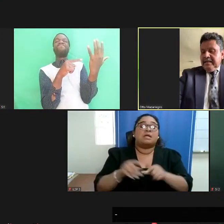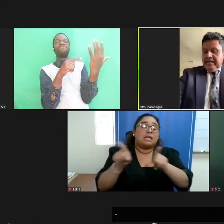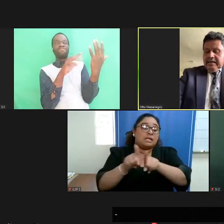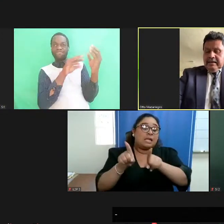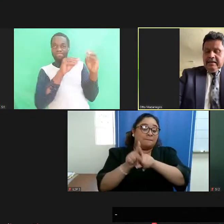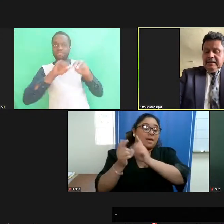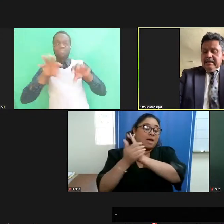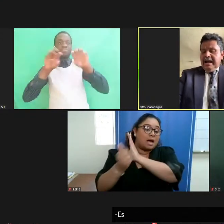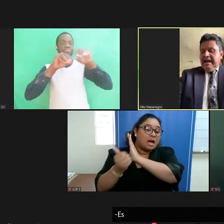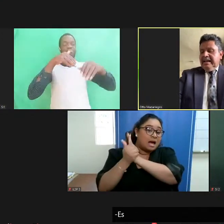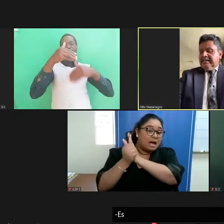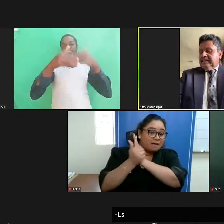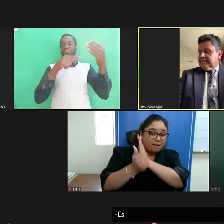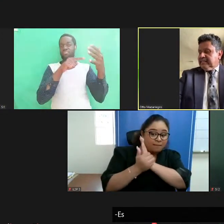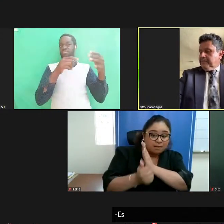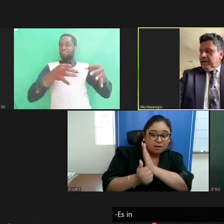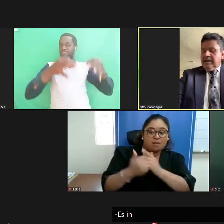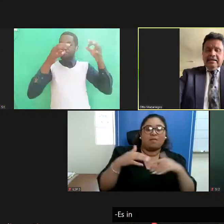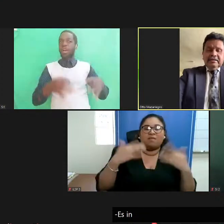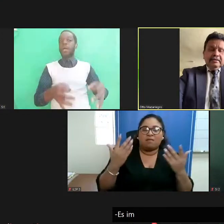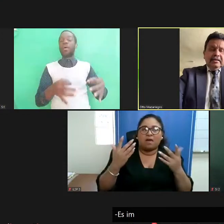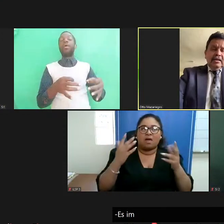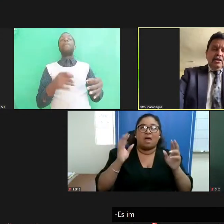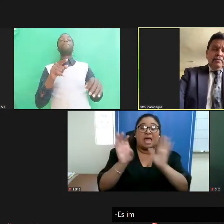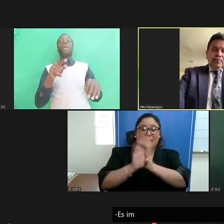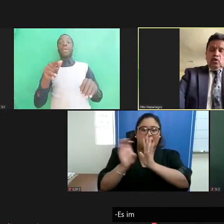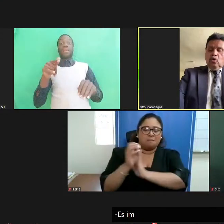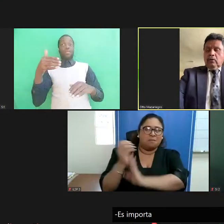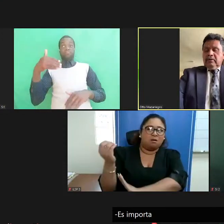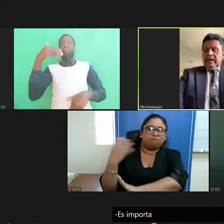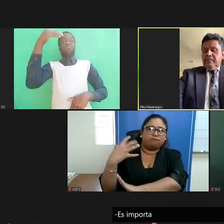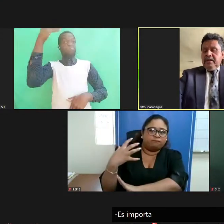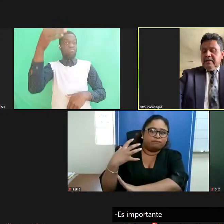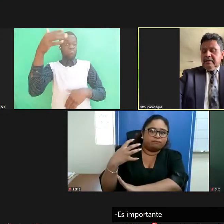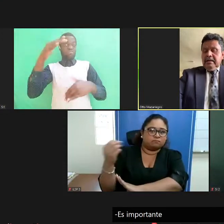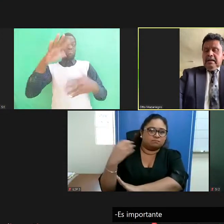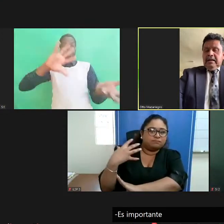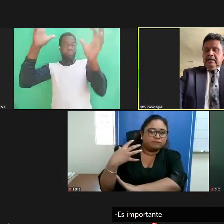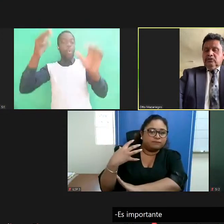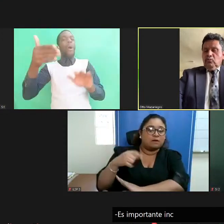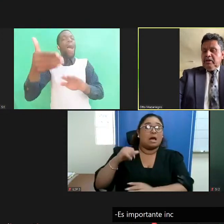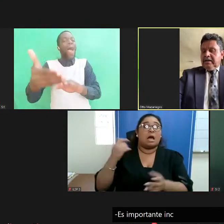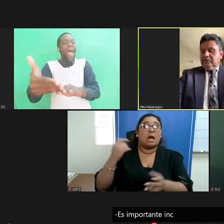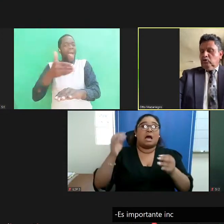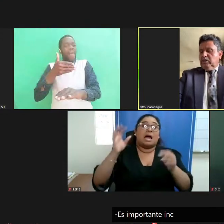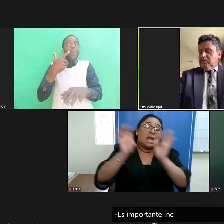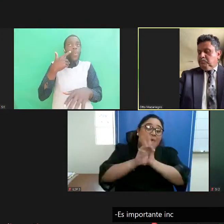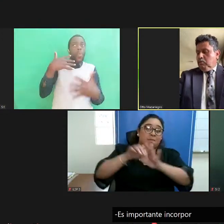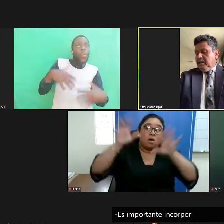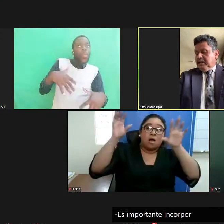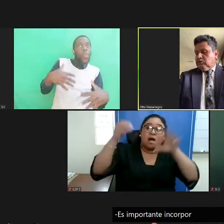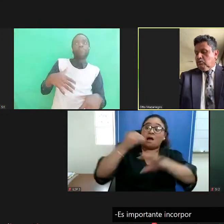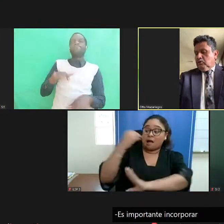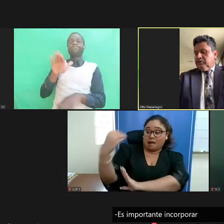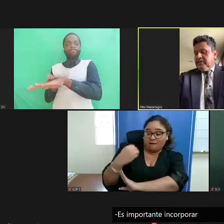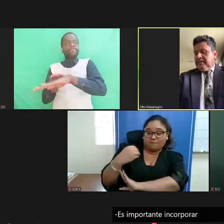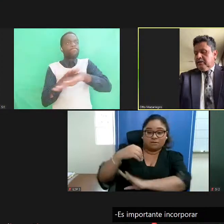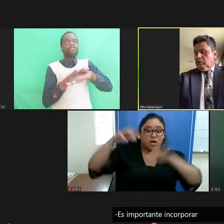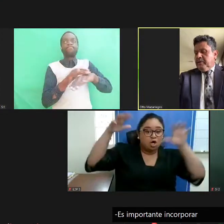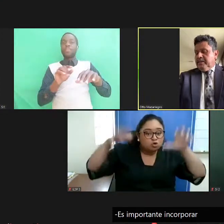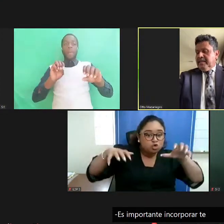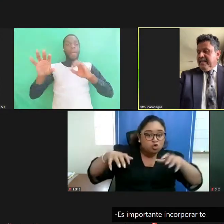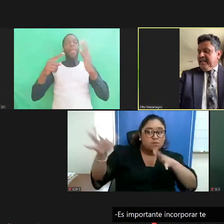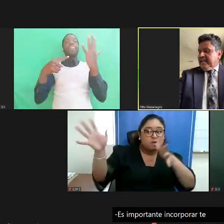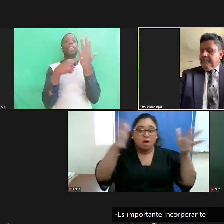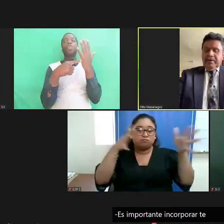and tools in early warnings and also public